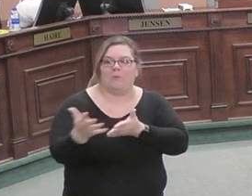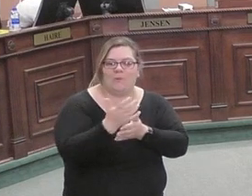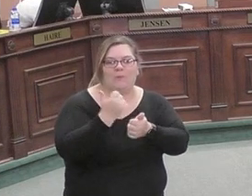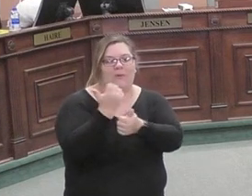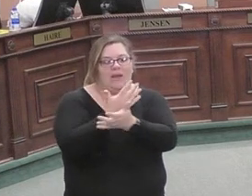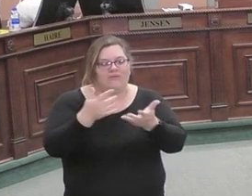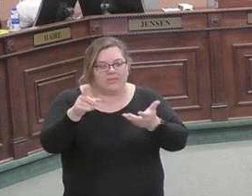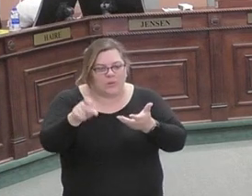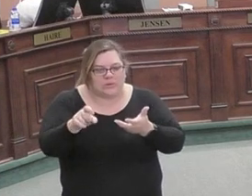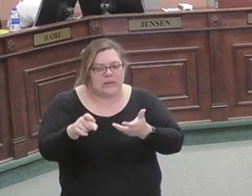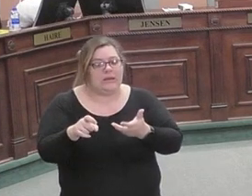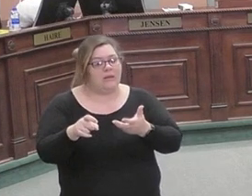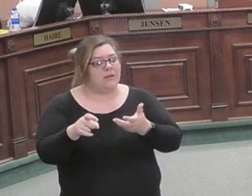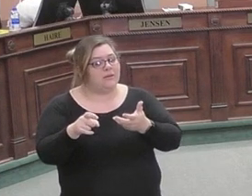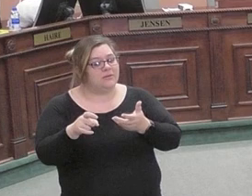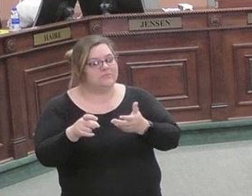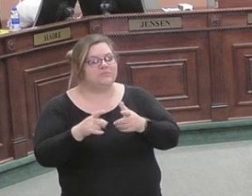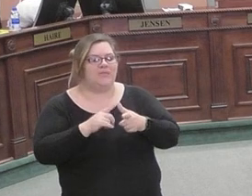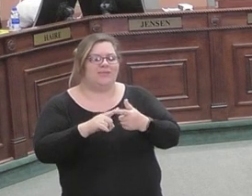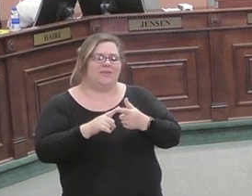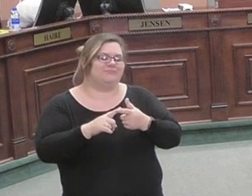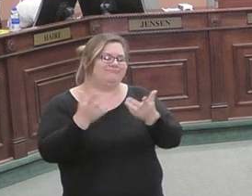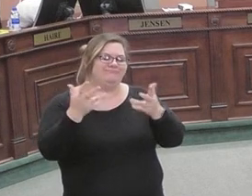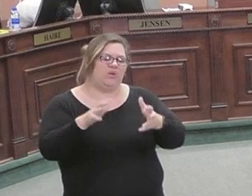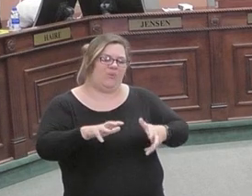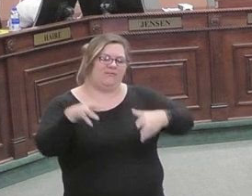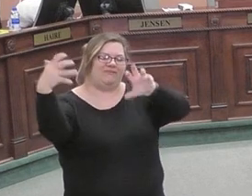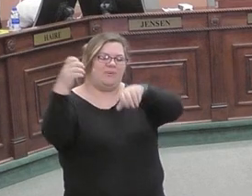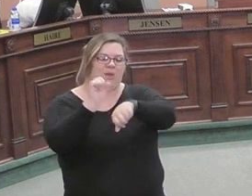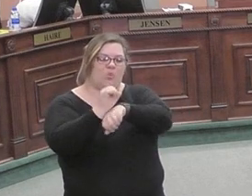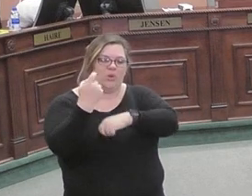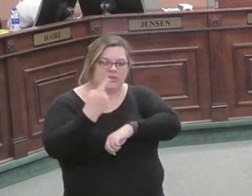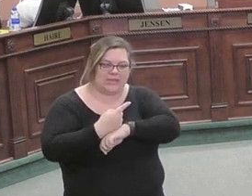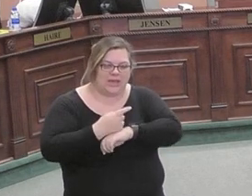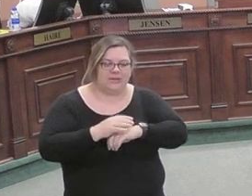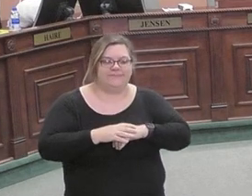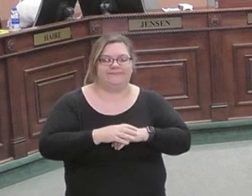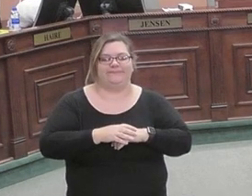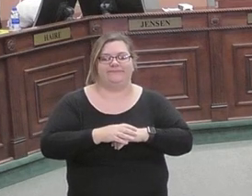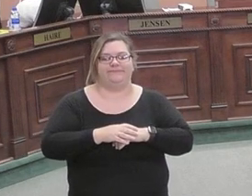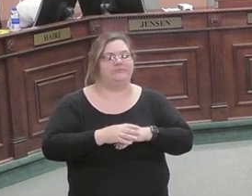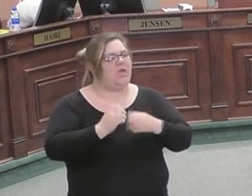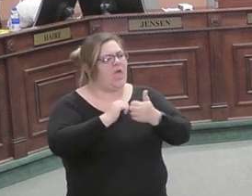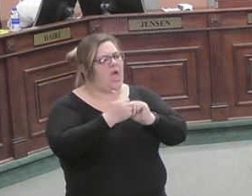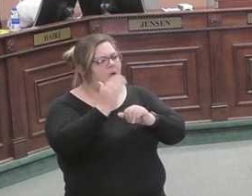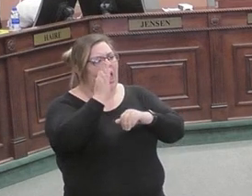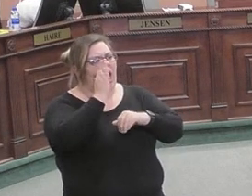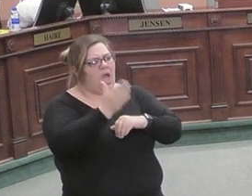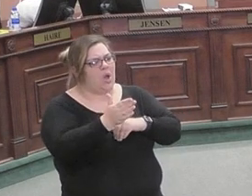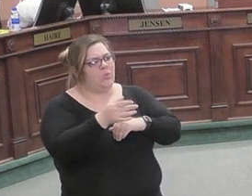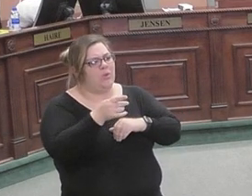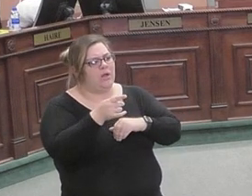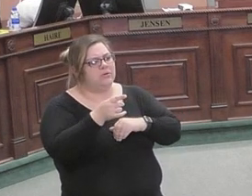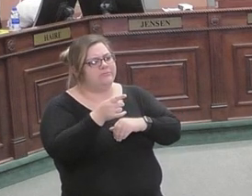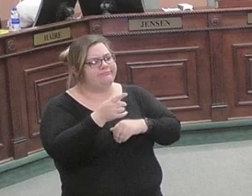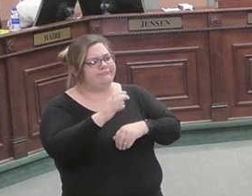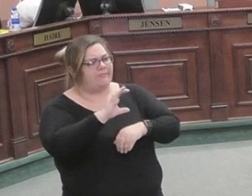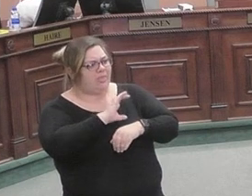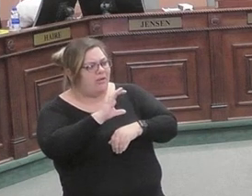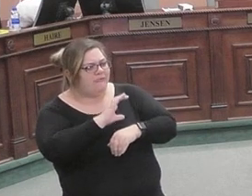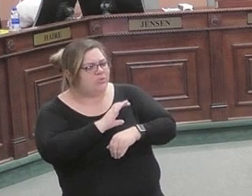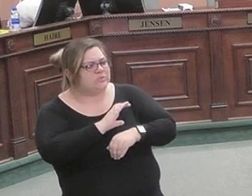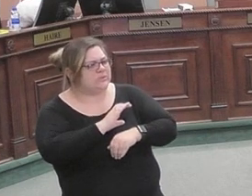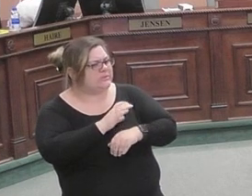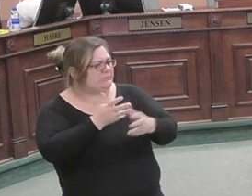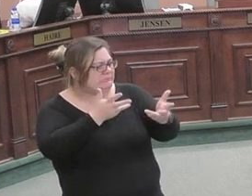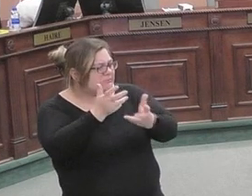or impede someone's work day. How will it be enforced? Well, I'll leave that up to our chief,